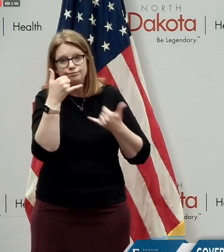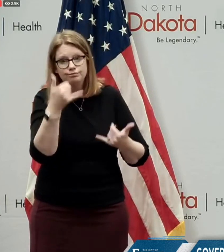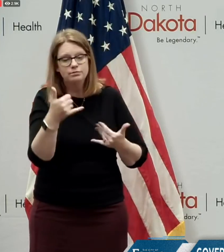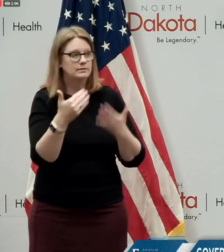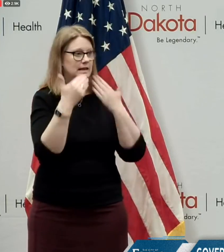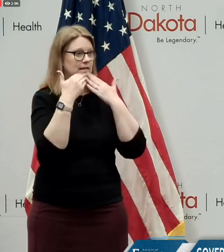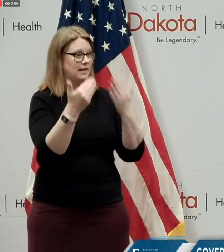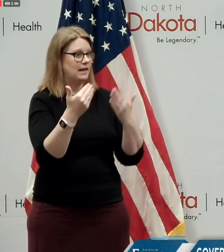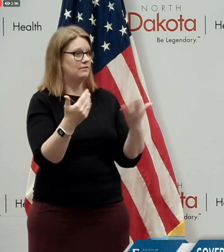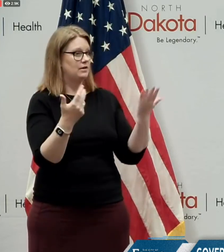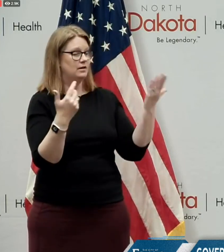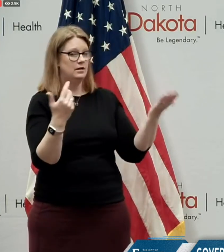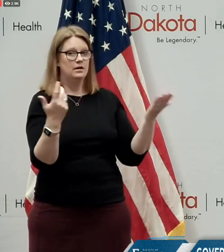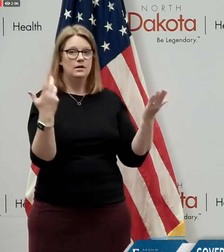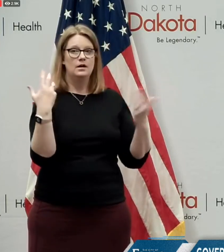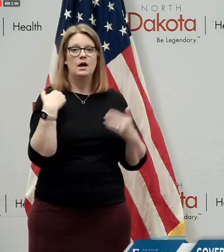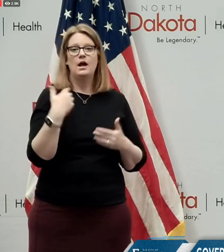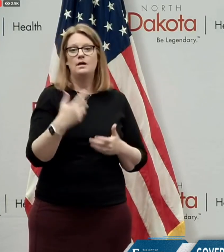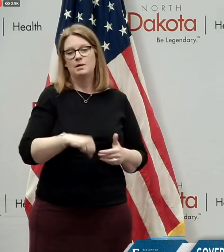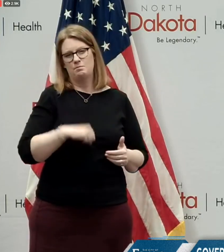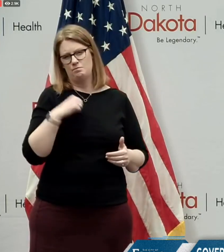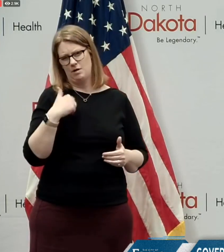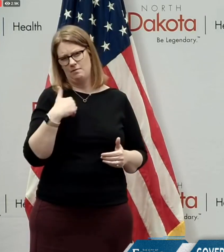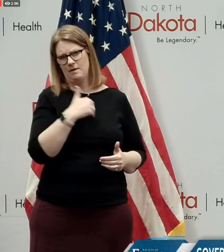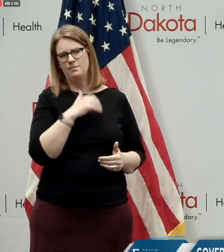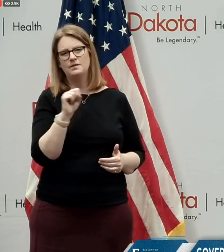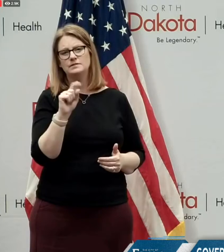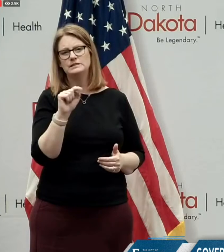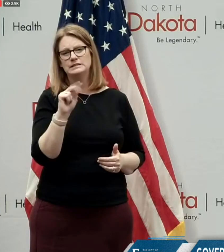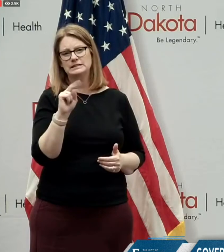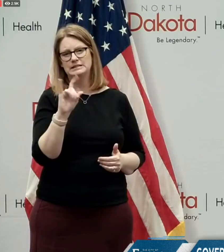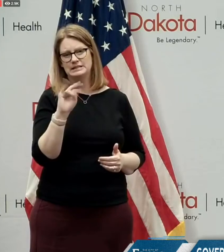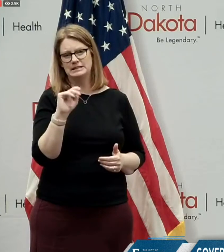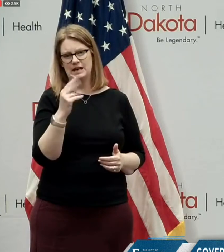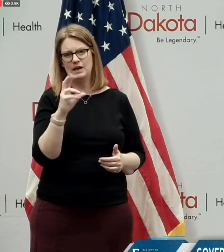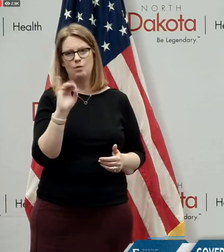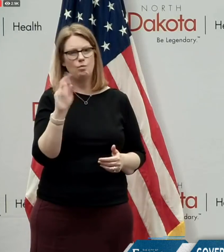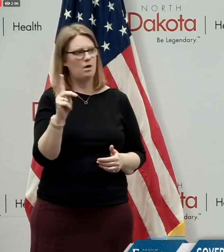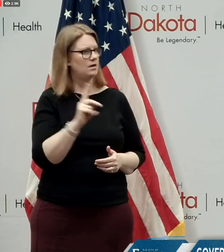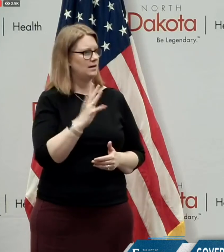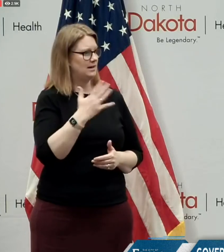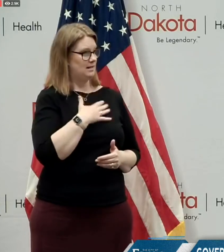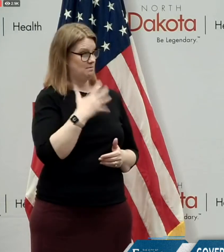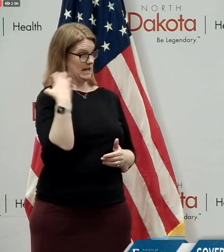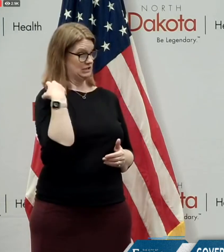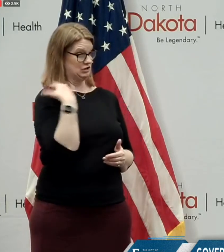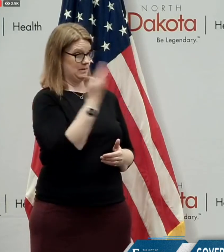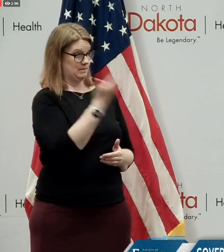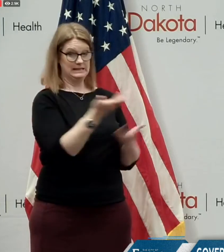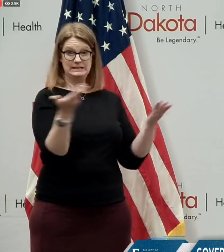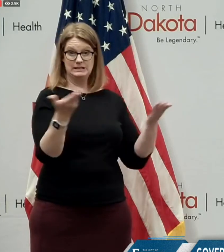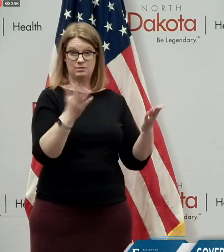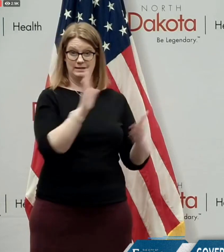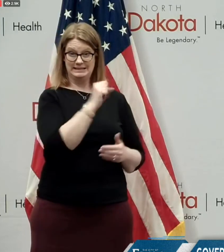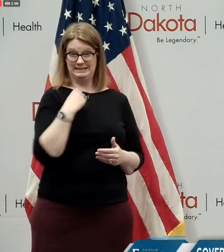for my chairman. I'm a proud member of Standing Rock, and my chairman is here with his staff to share, what they've been doing, the amazing